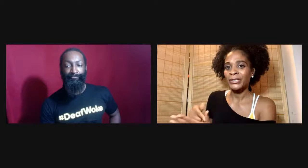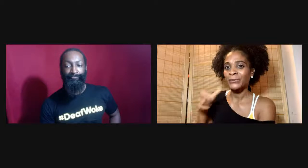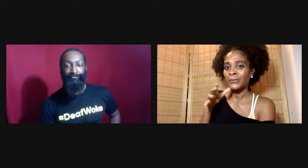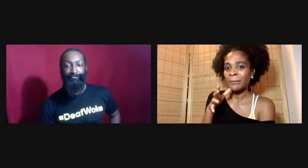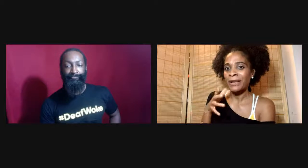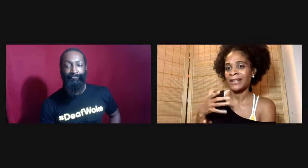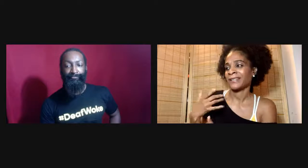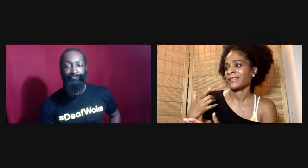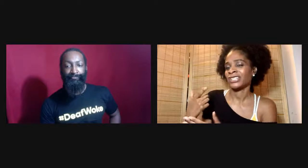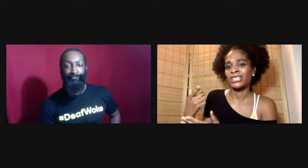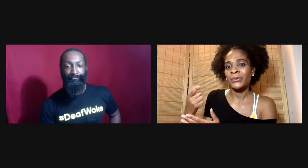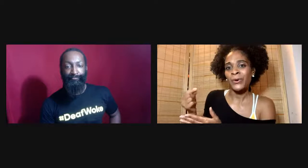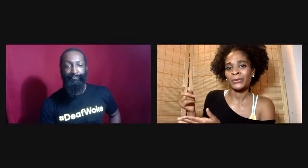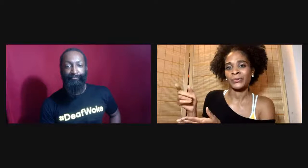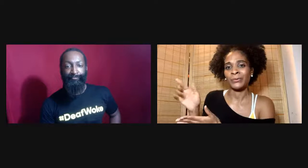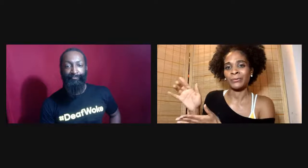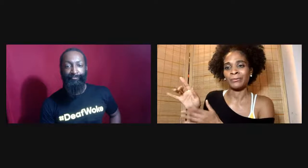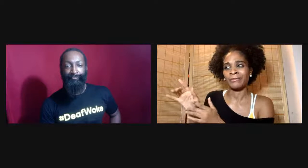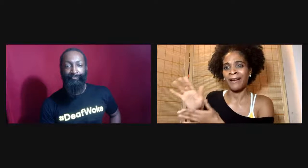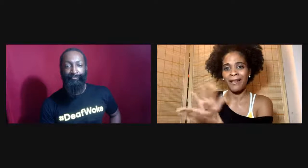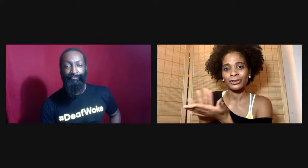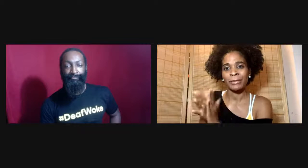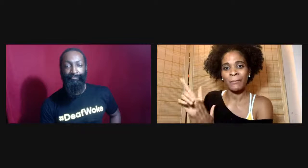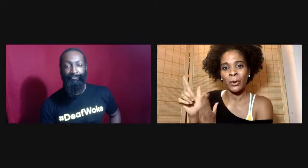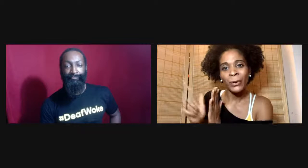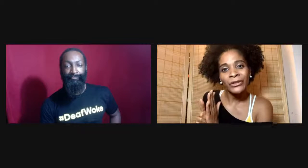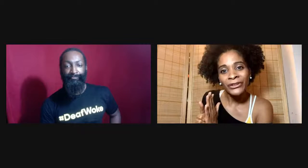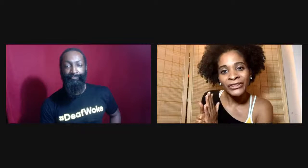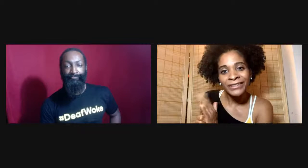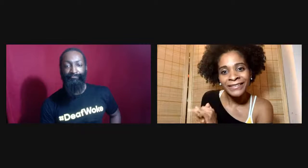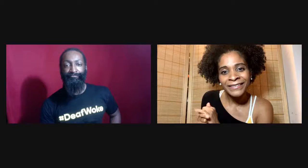You know, we developed such a deep connection.